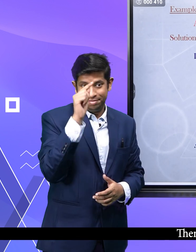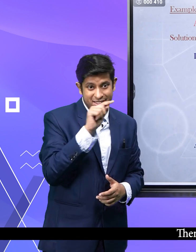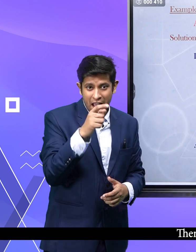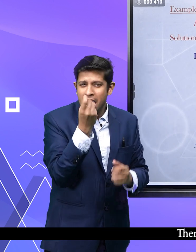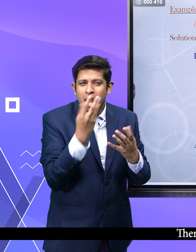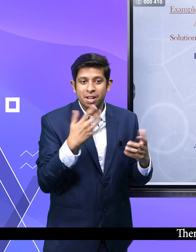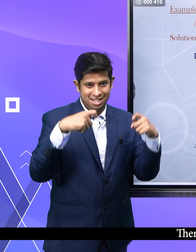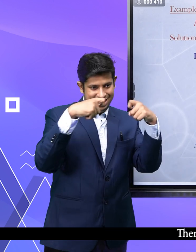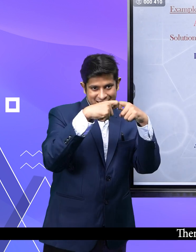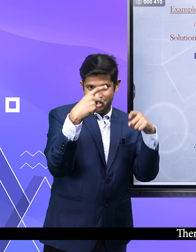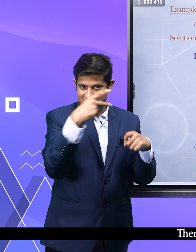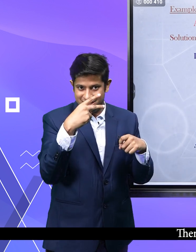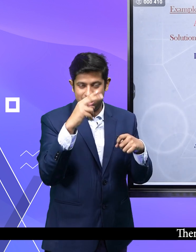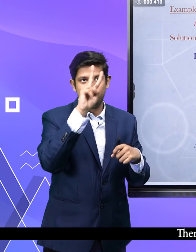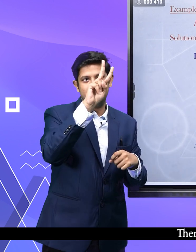Therefore, x is equals to 200.